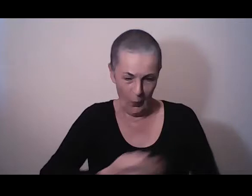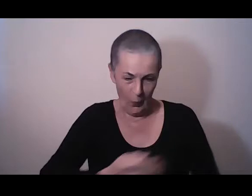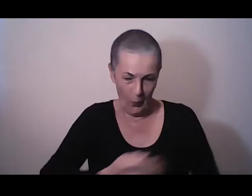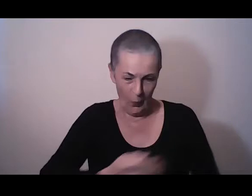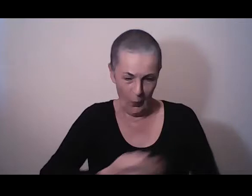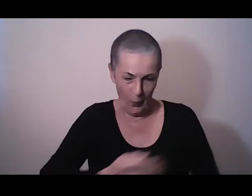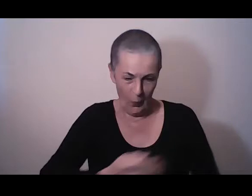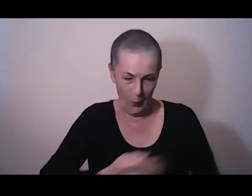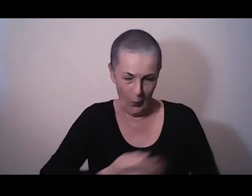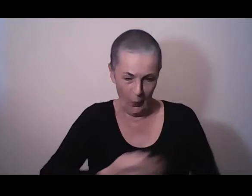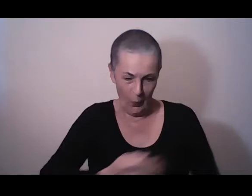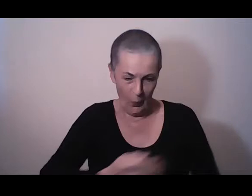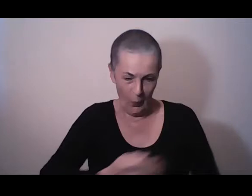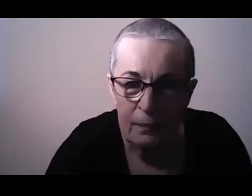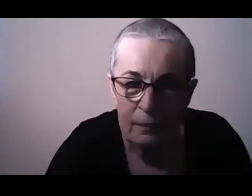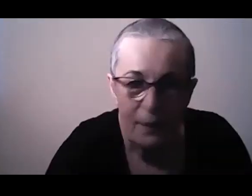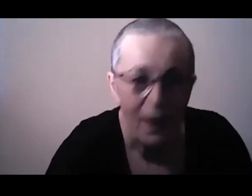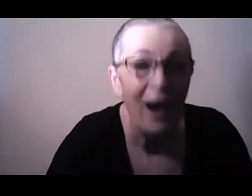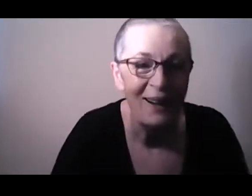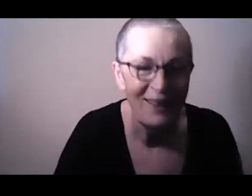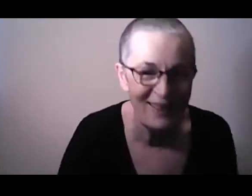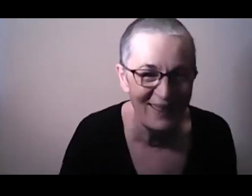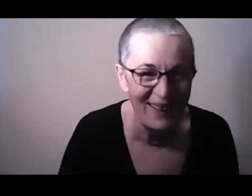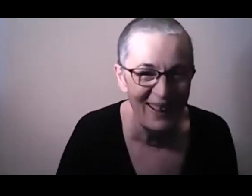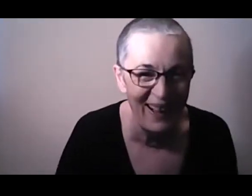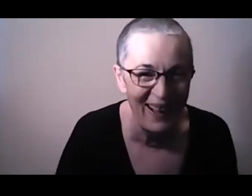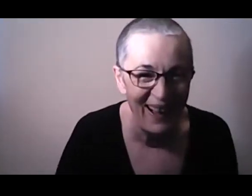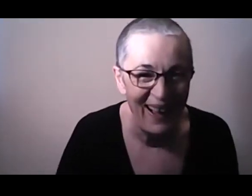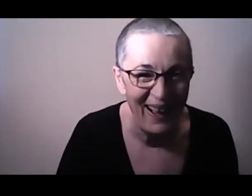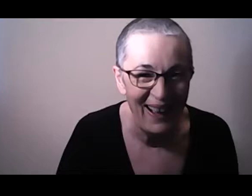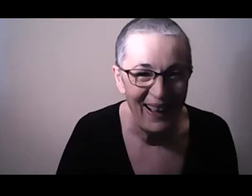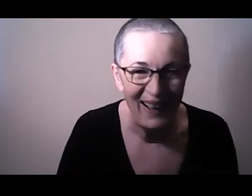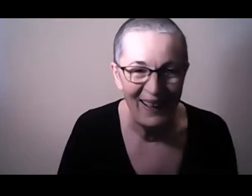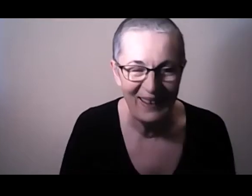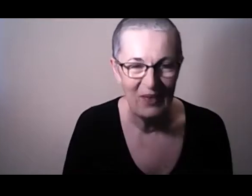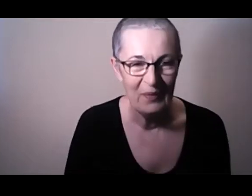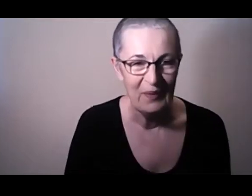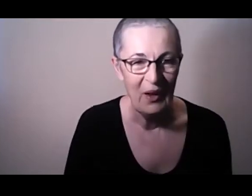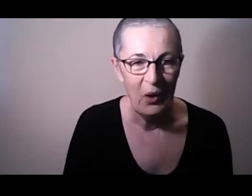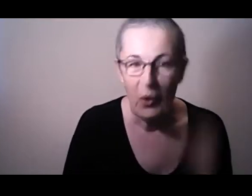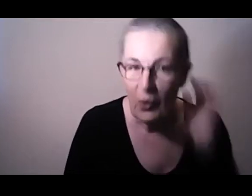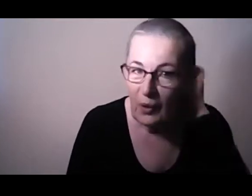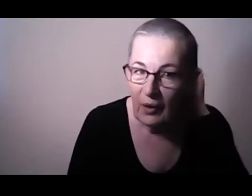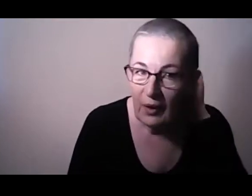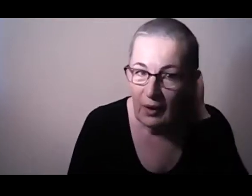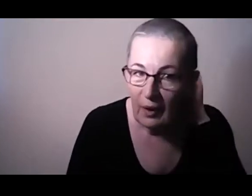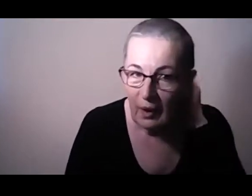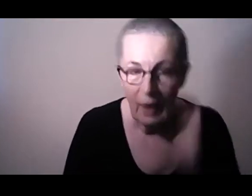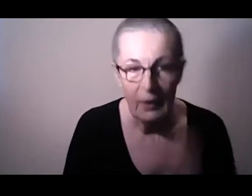moment. Can you hear? Ah, Something is going on with my